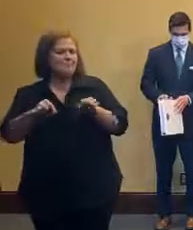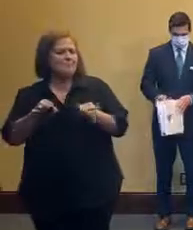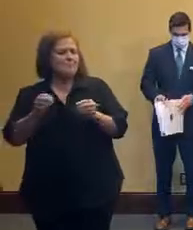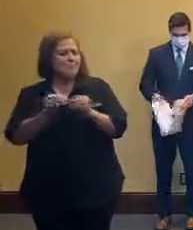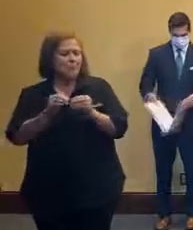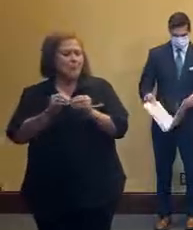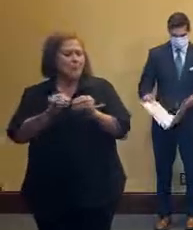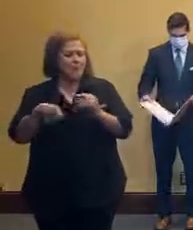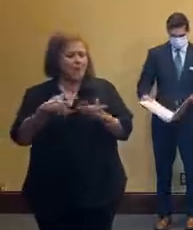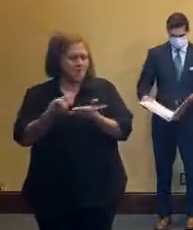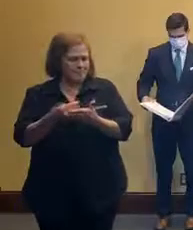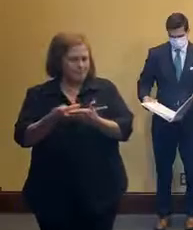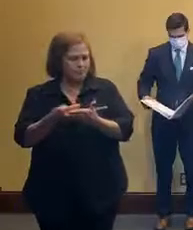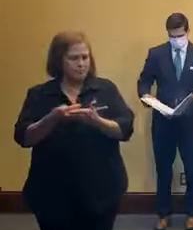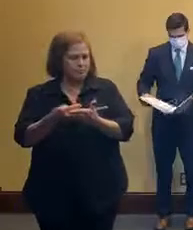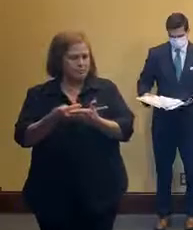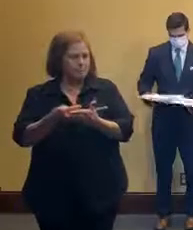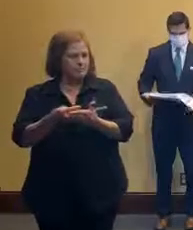do,